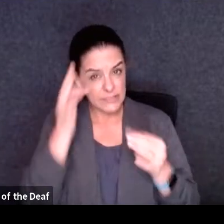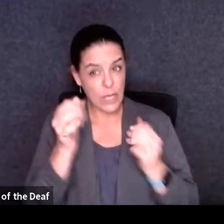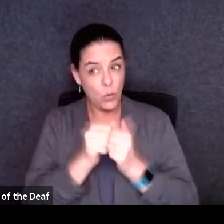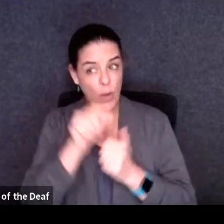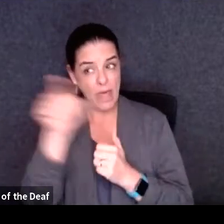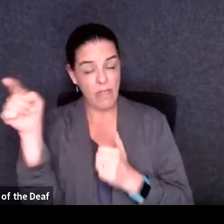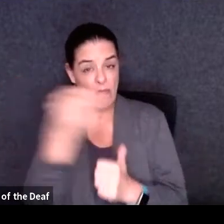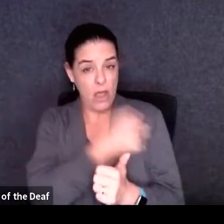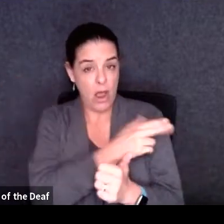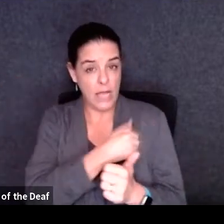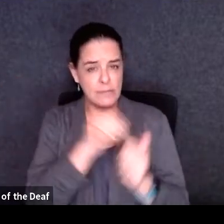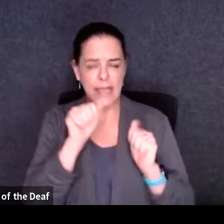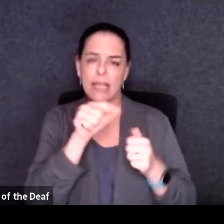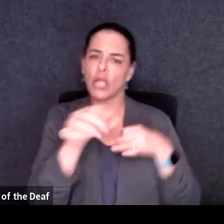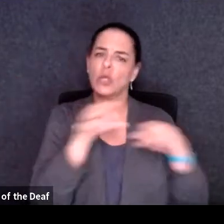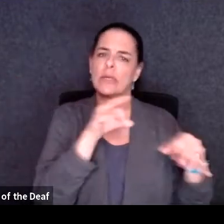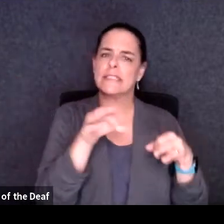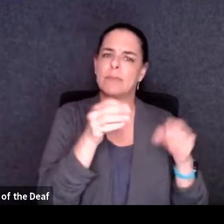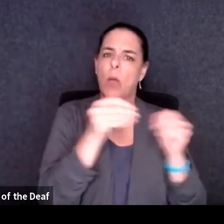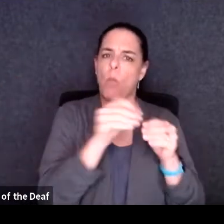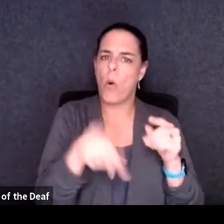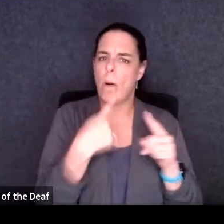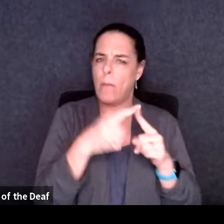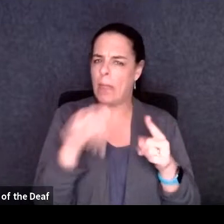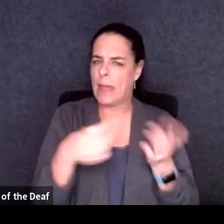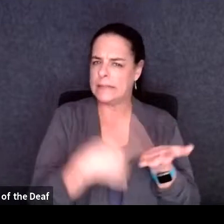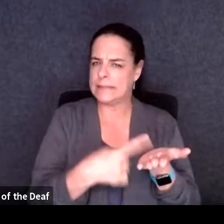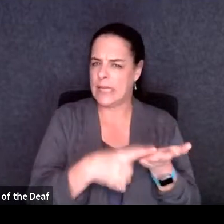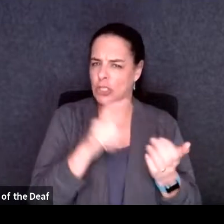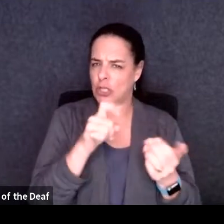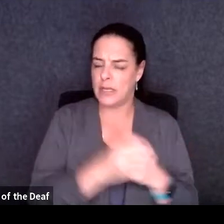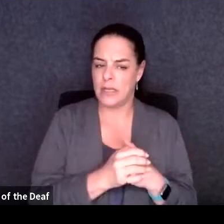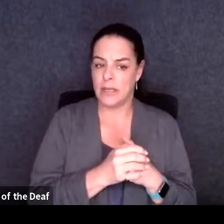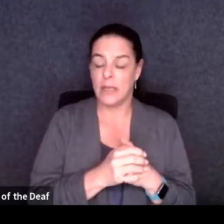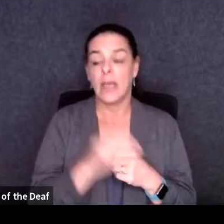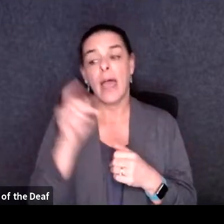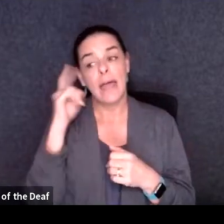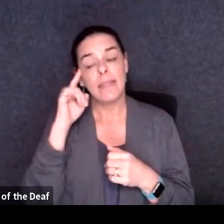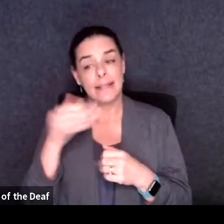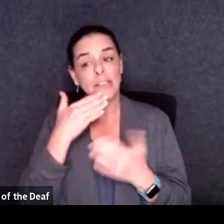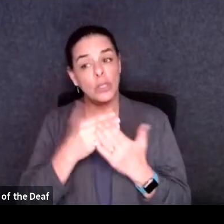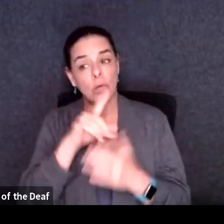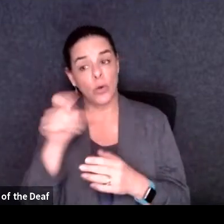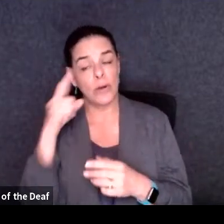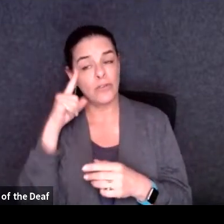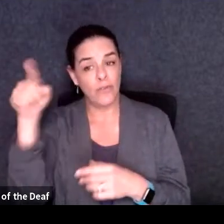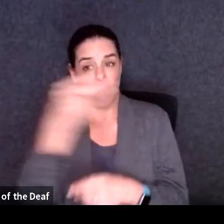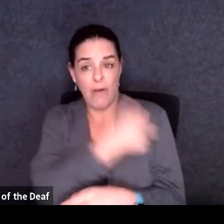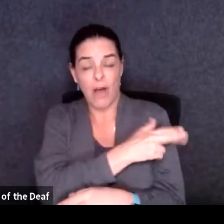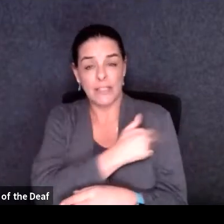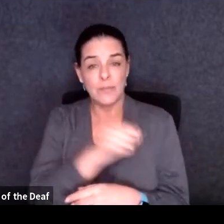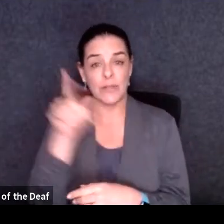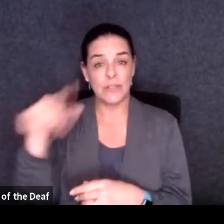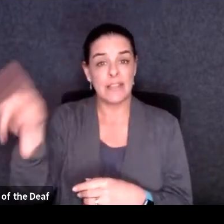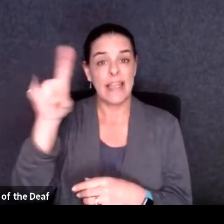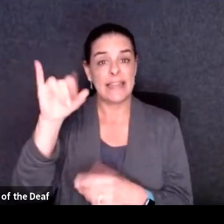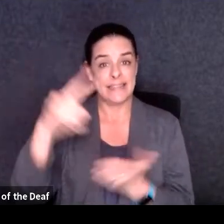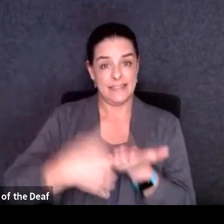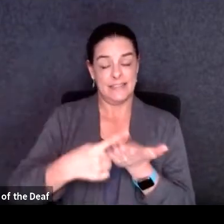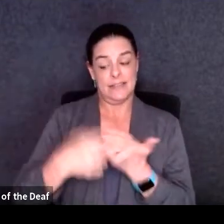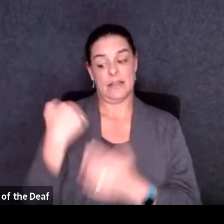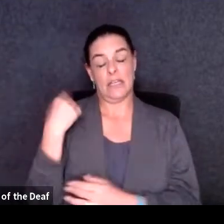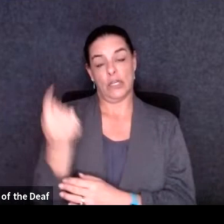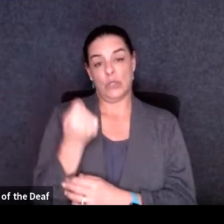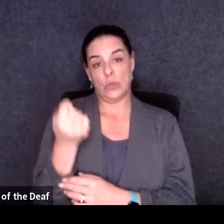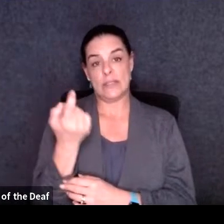hospitals. Can you explain more about this discussion? I think that's a really good question for the hospitals. They did talk about it on Tuesday a little bit,